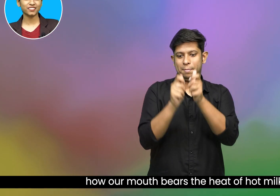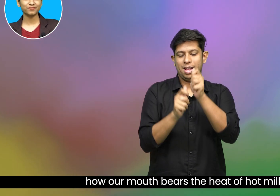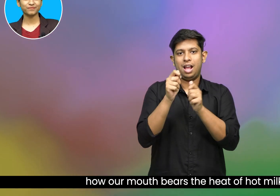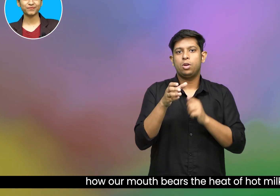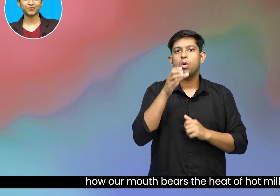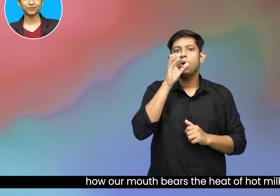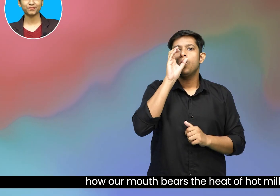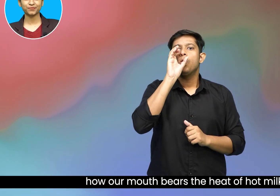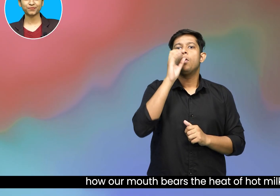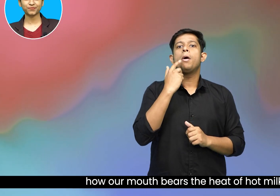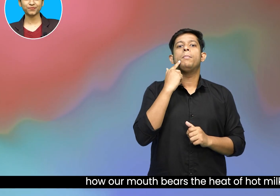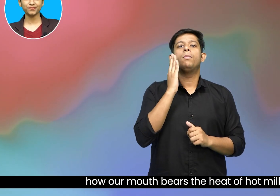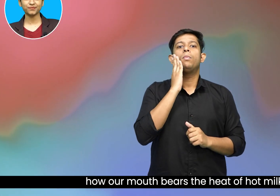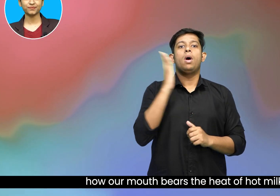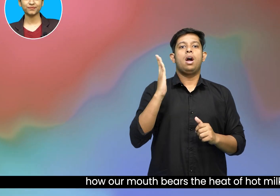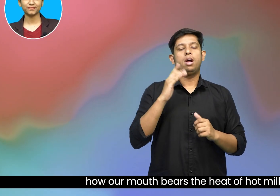milk.